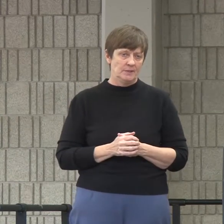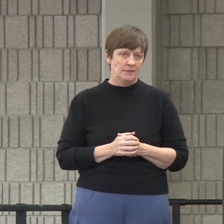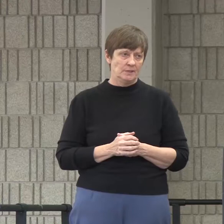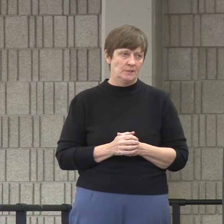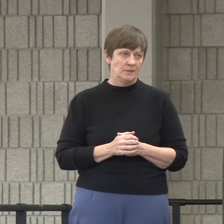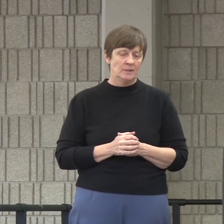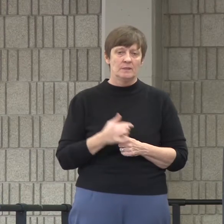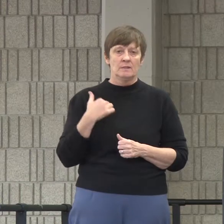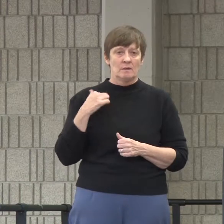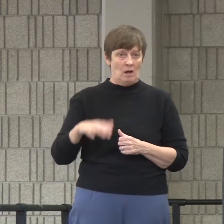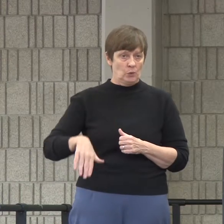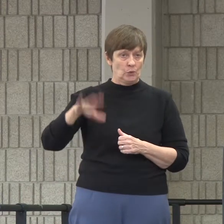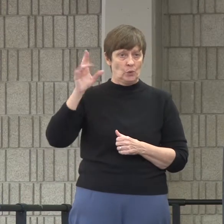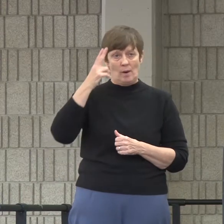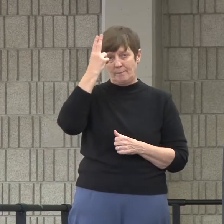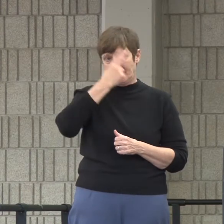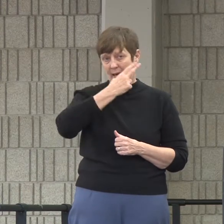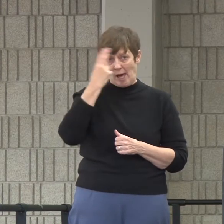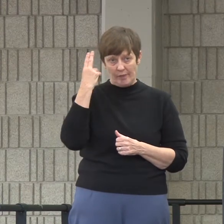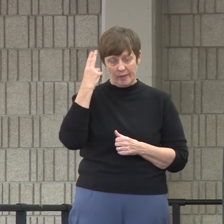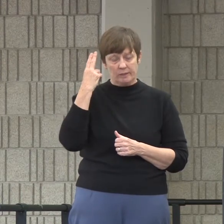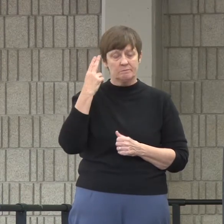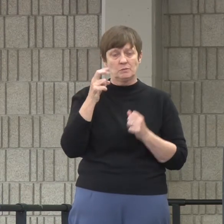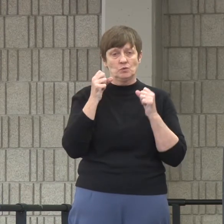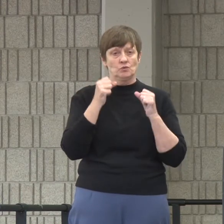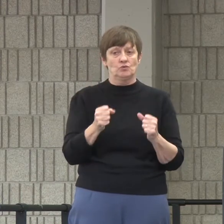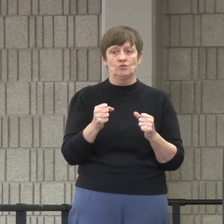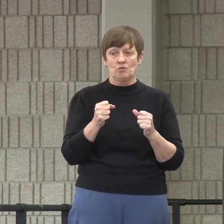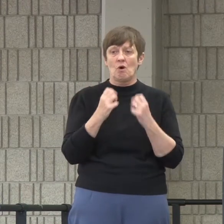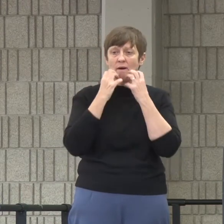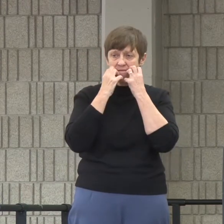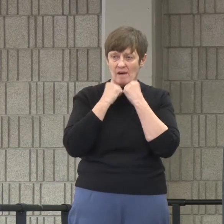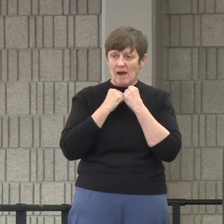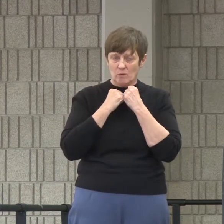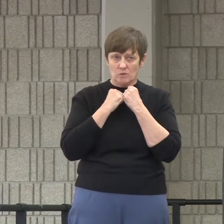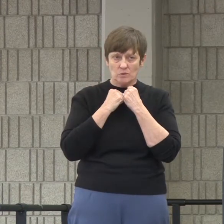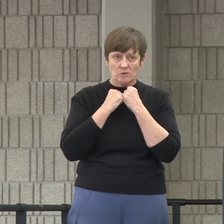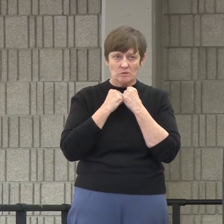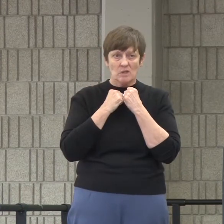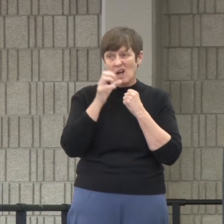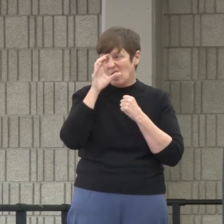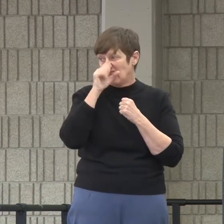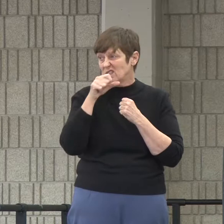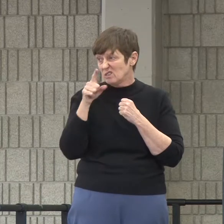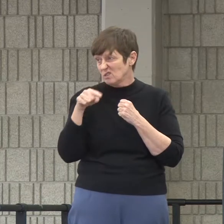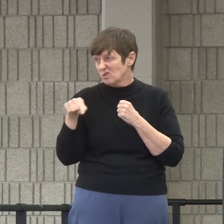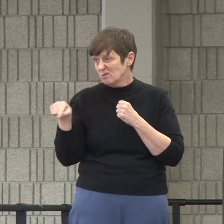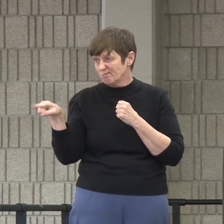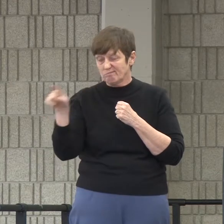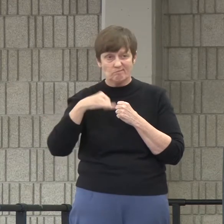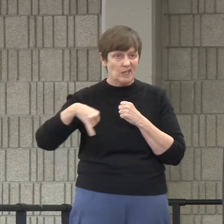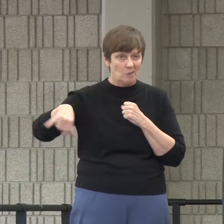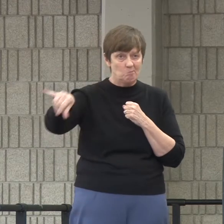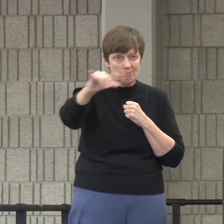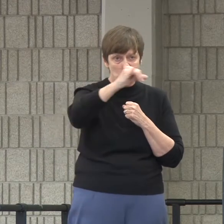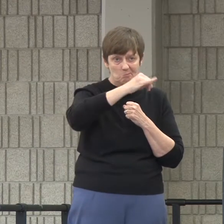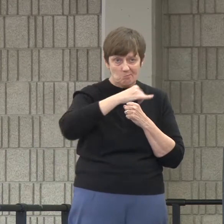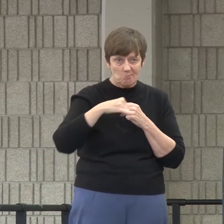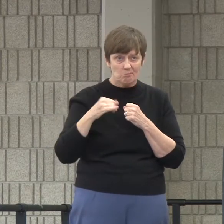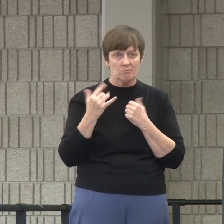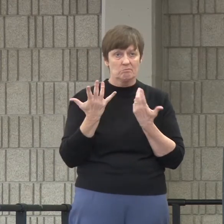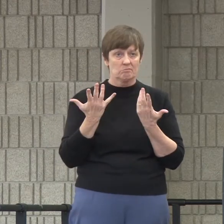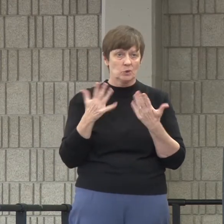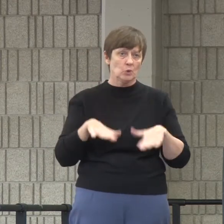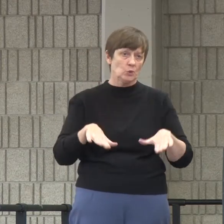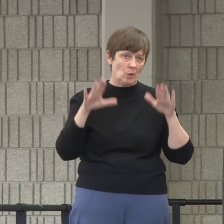I grew up Catholic with strong values. I would assume many of us in this room share that